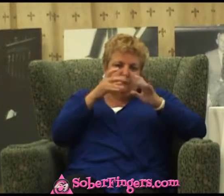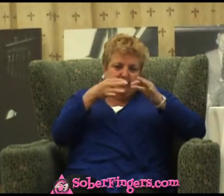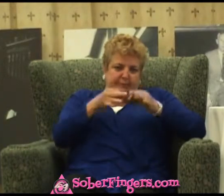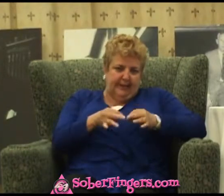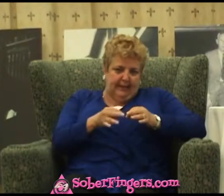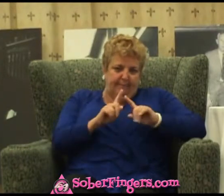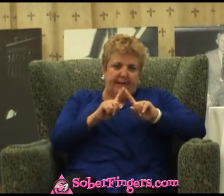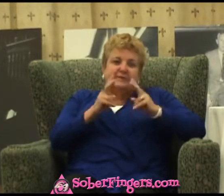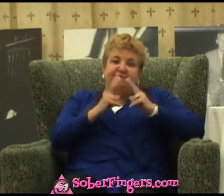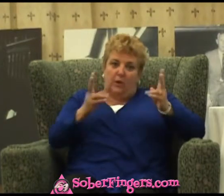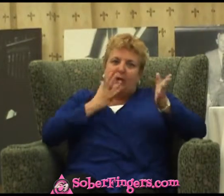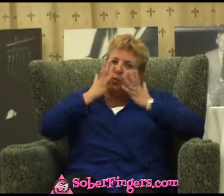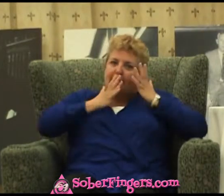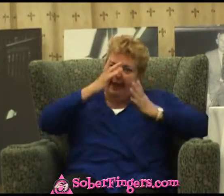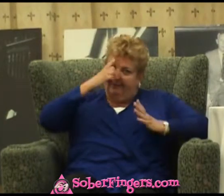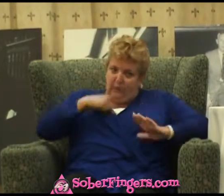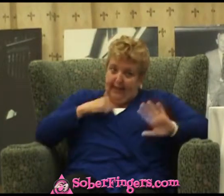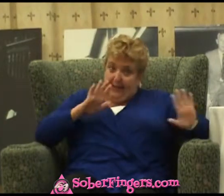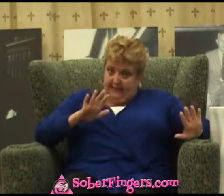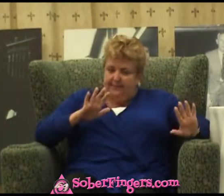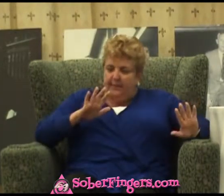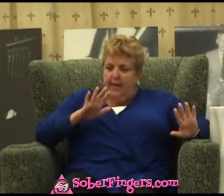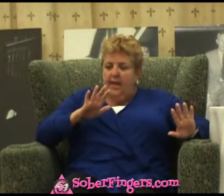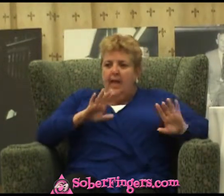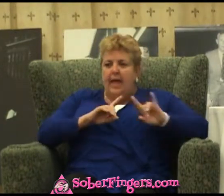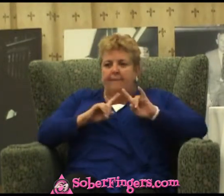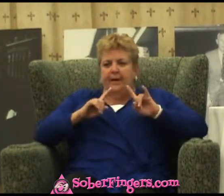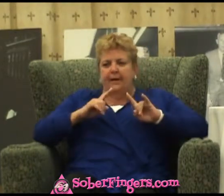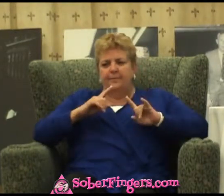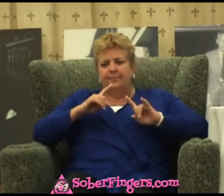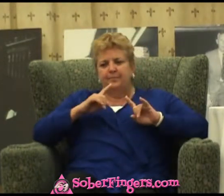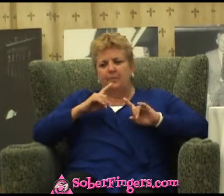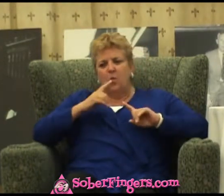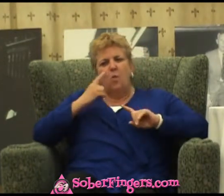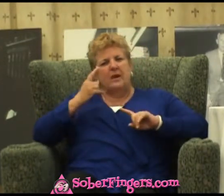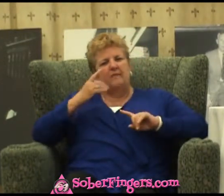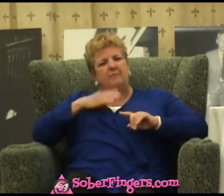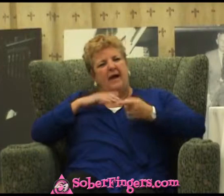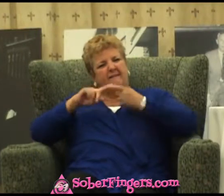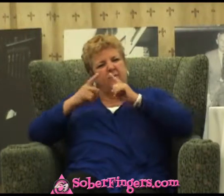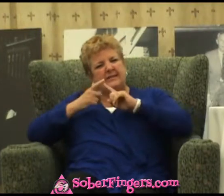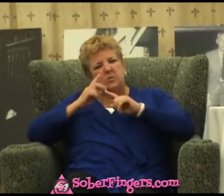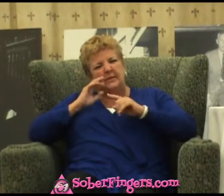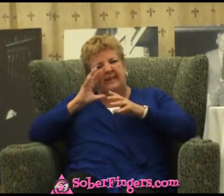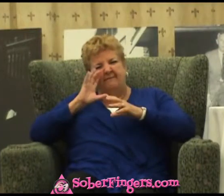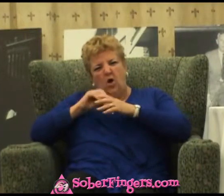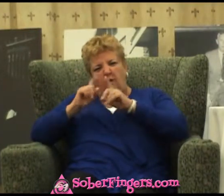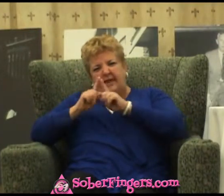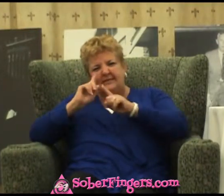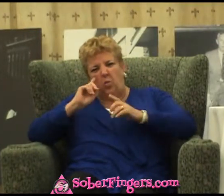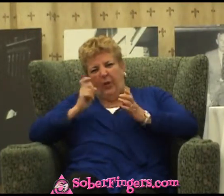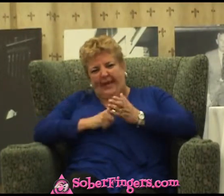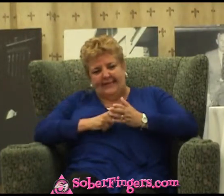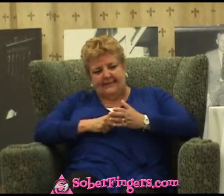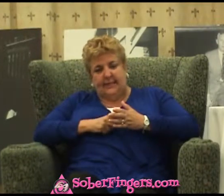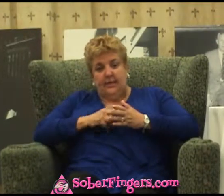my pals was kind of involved as a witness, and so I just stopped drinking.